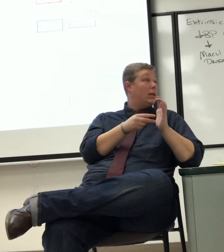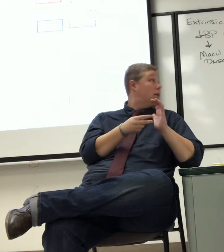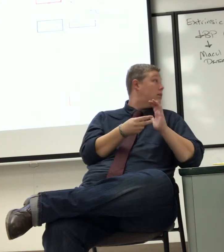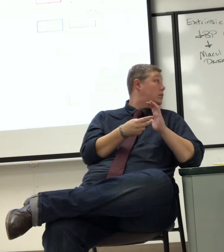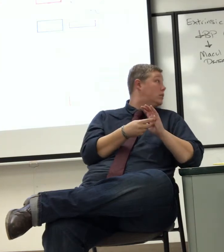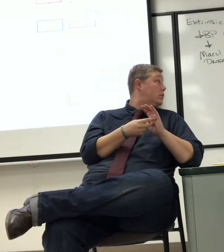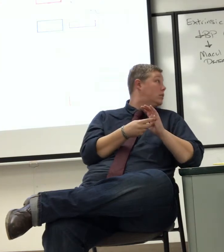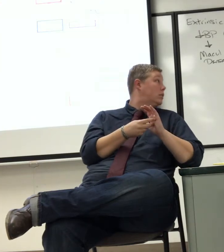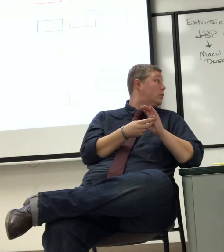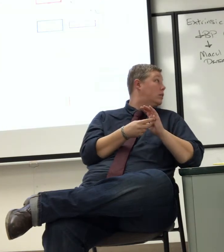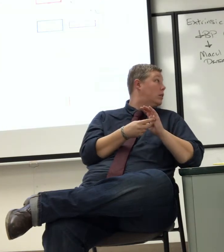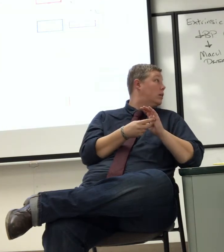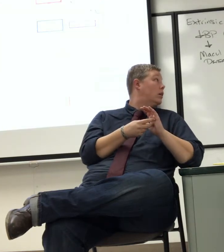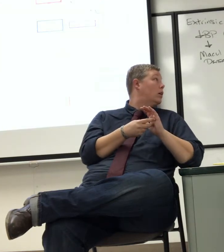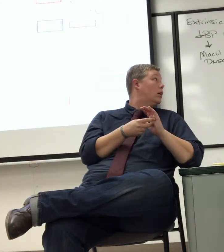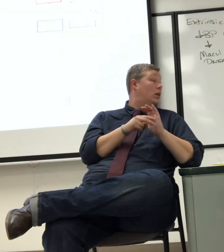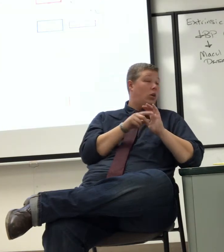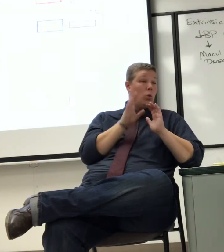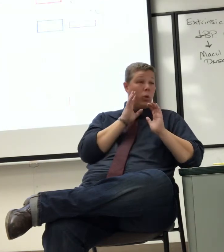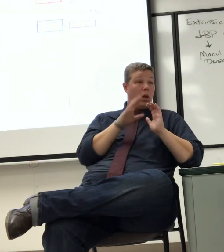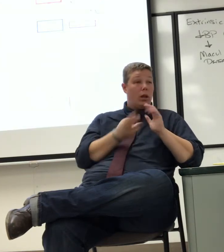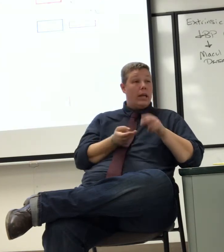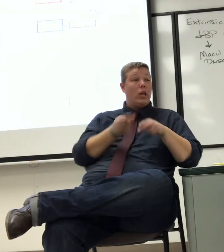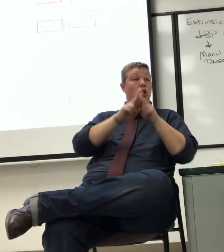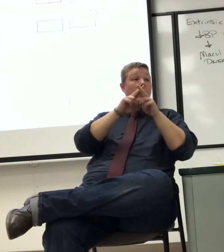and water follows,